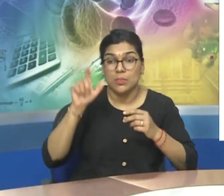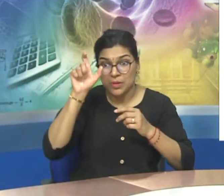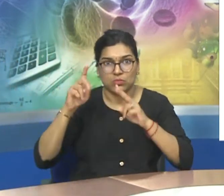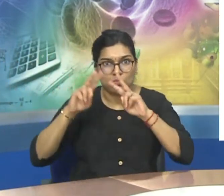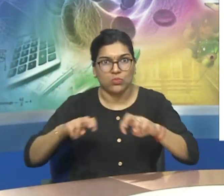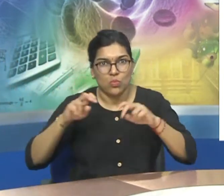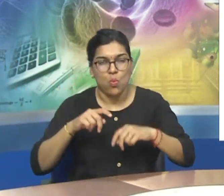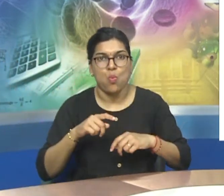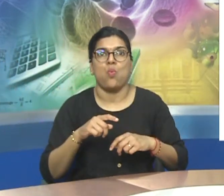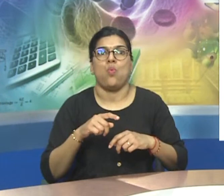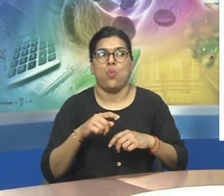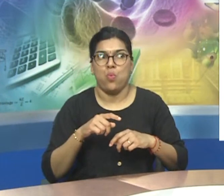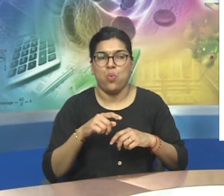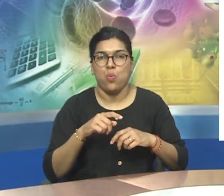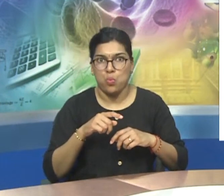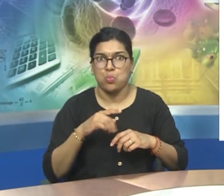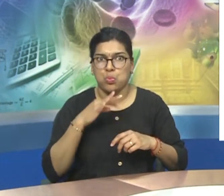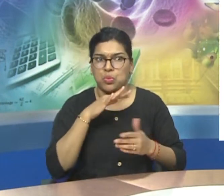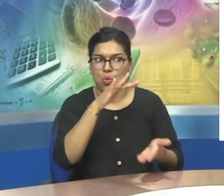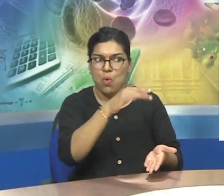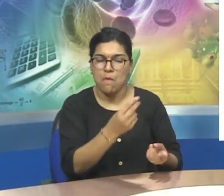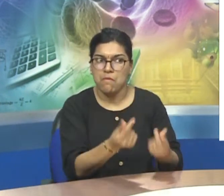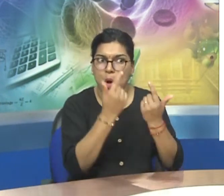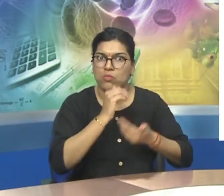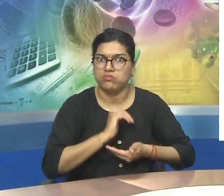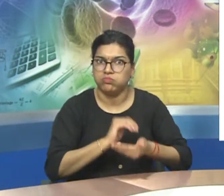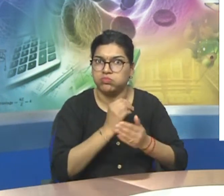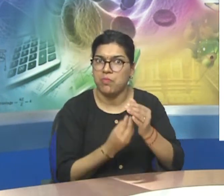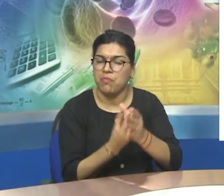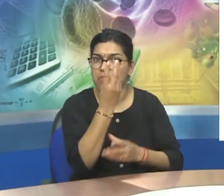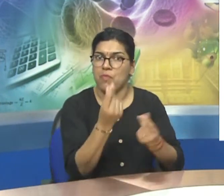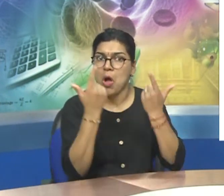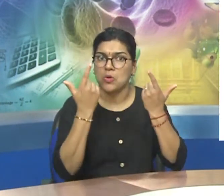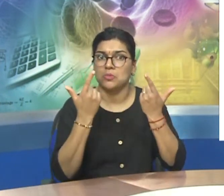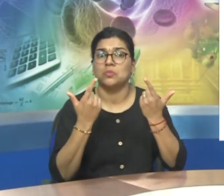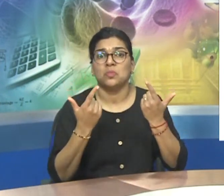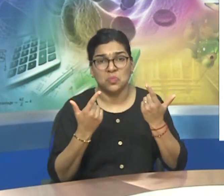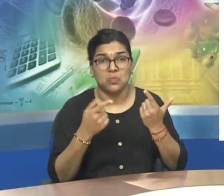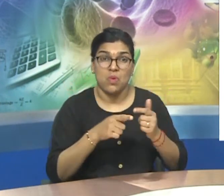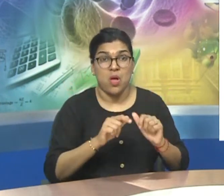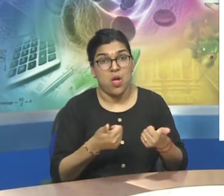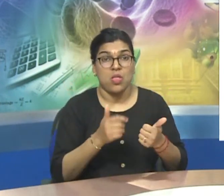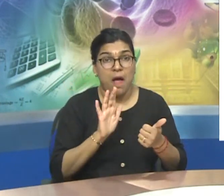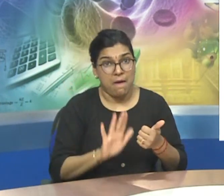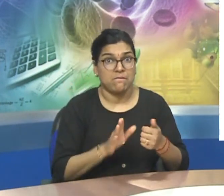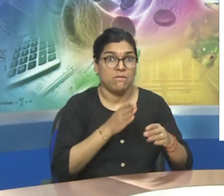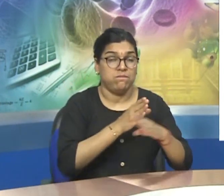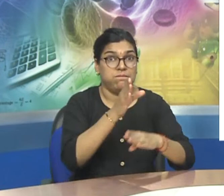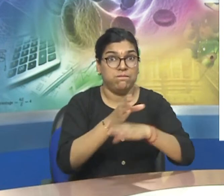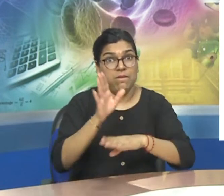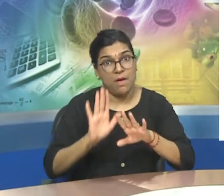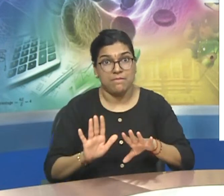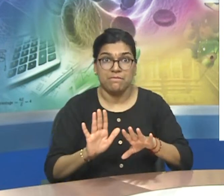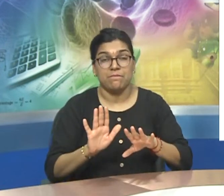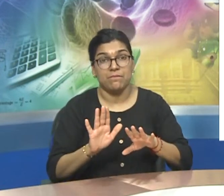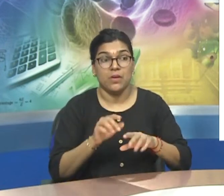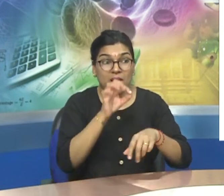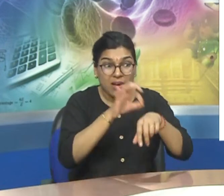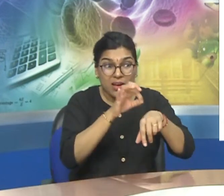The flies which carry pathogenic organism. They cause diseases such as dysentery,